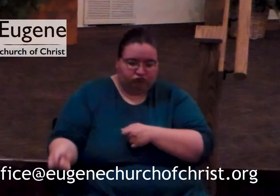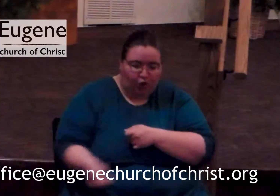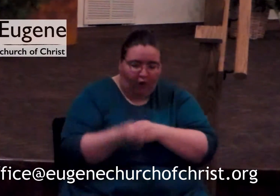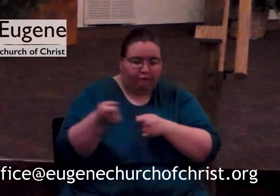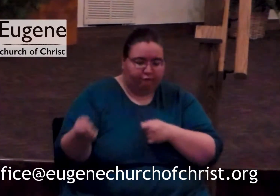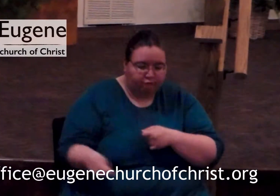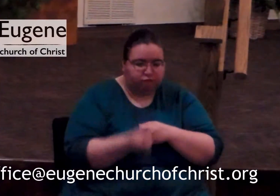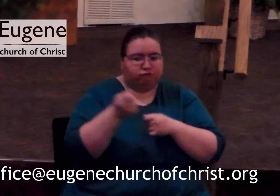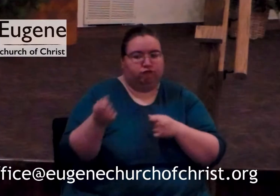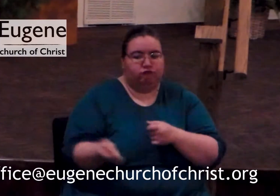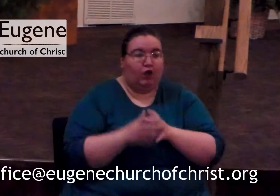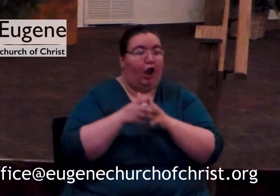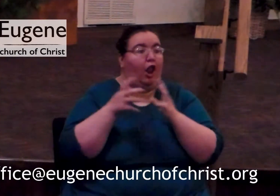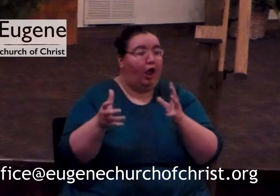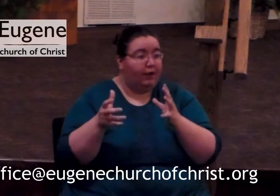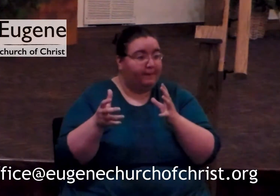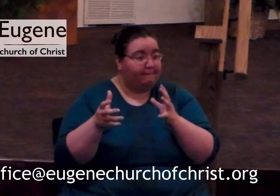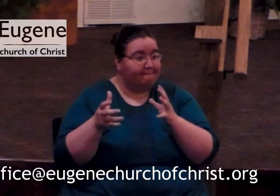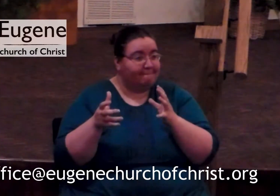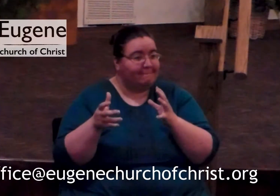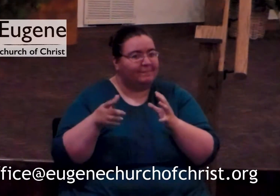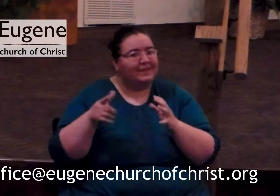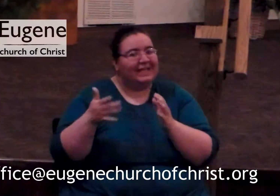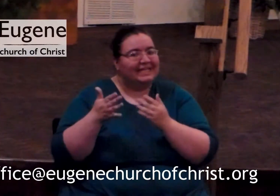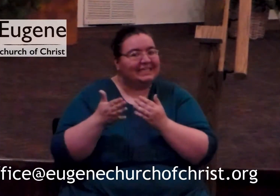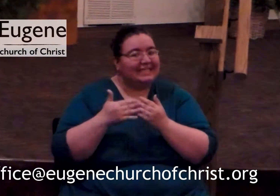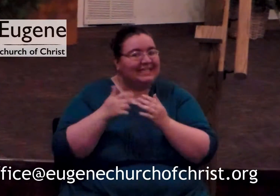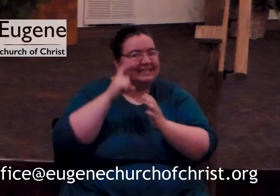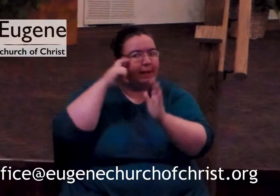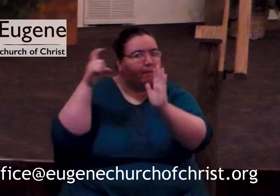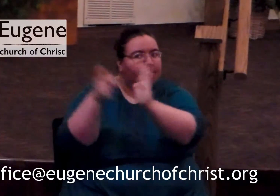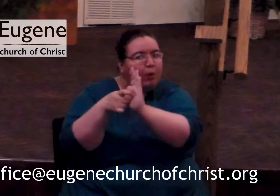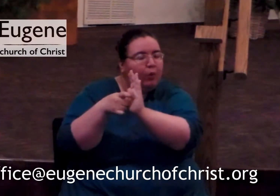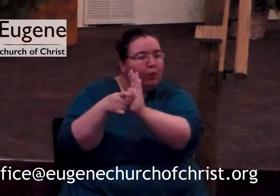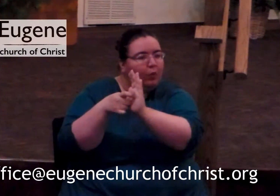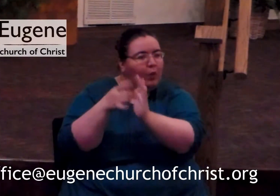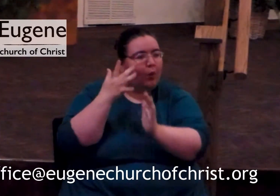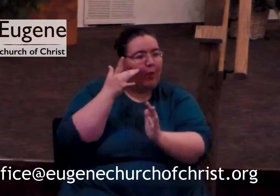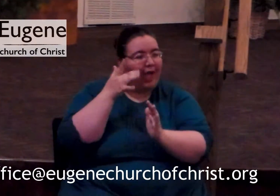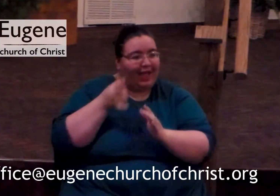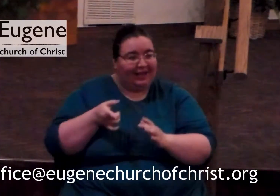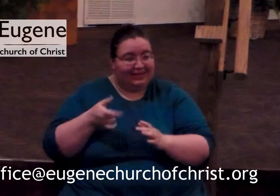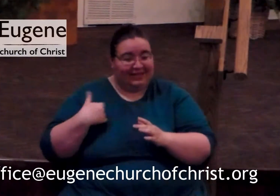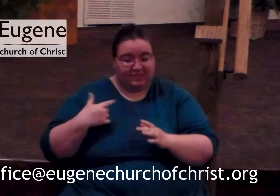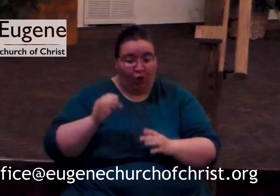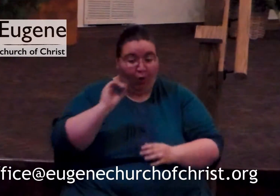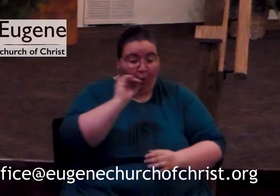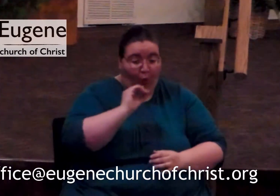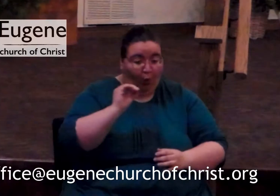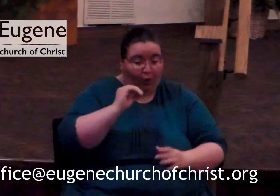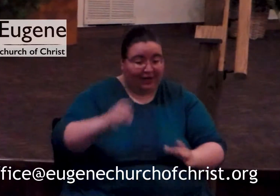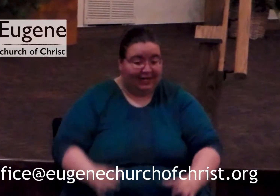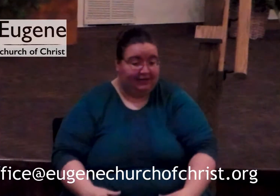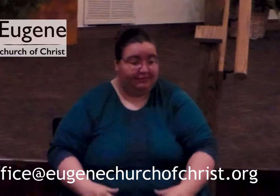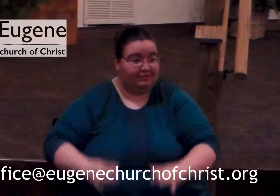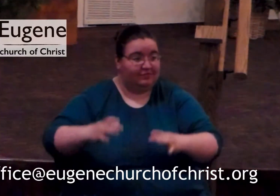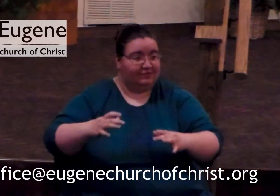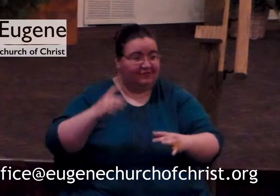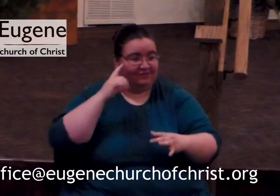affected his golf. But he plays golf down there in Valdosta, Georgia, and he's easy to spot on the course because he has an Oregon golf bag, and he's got his duck's